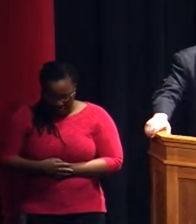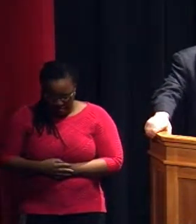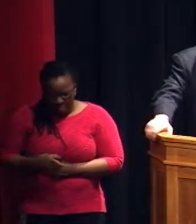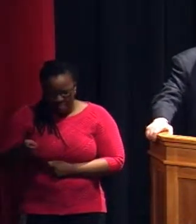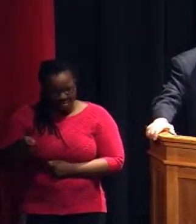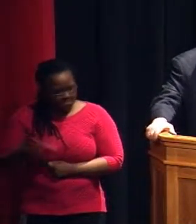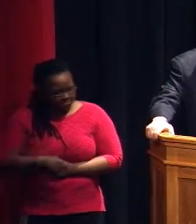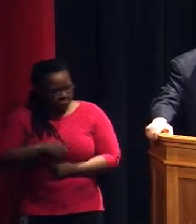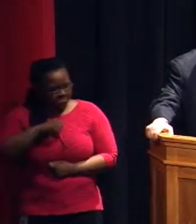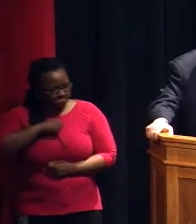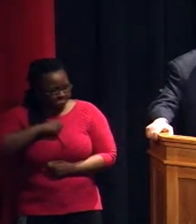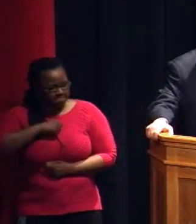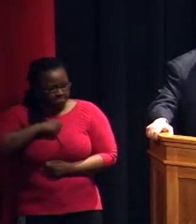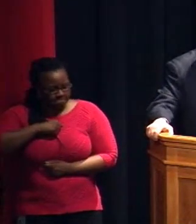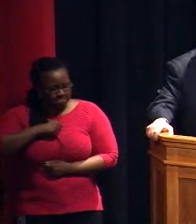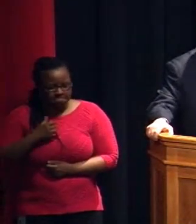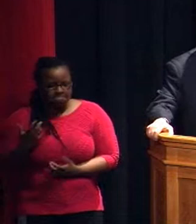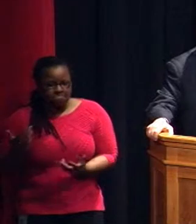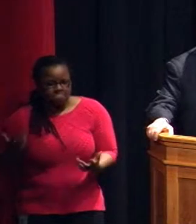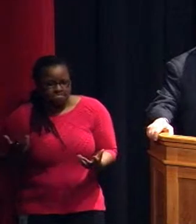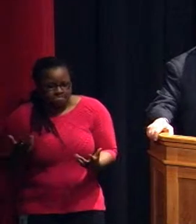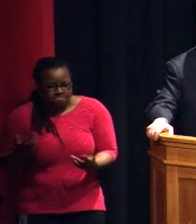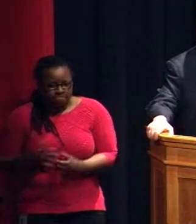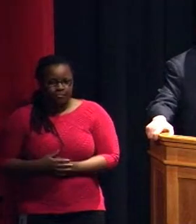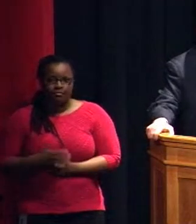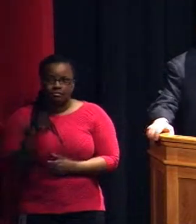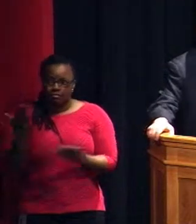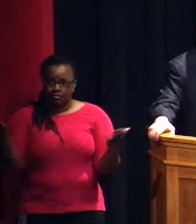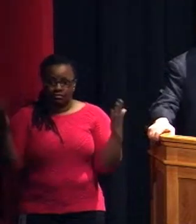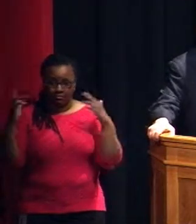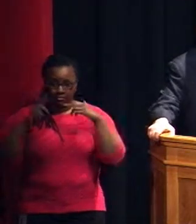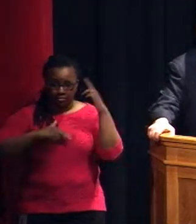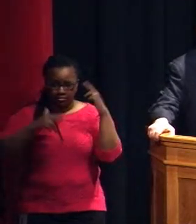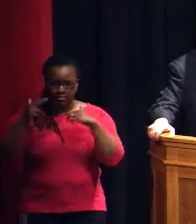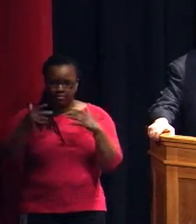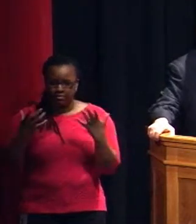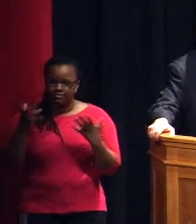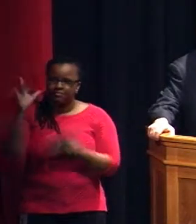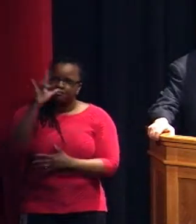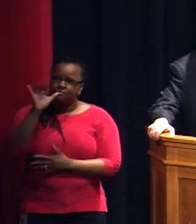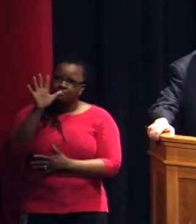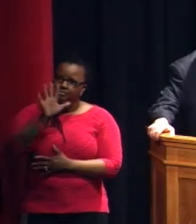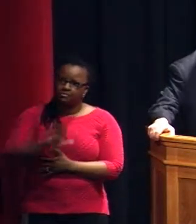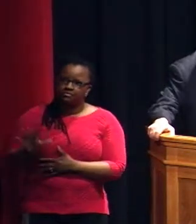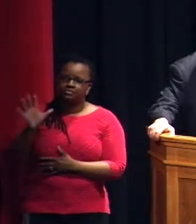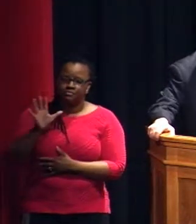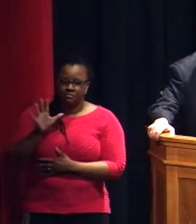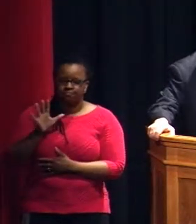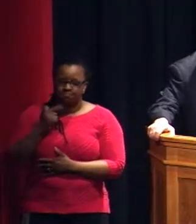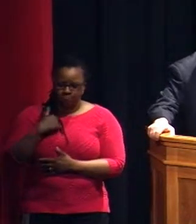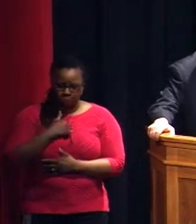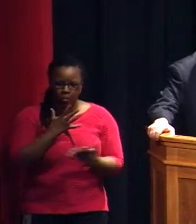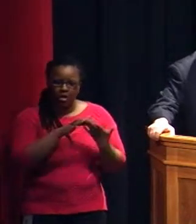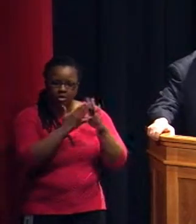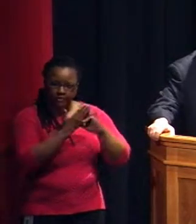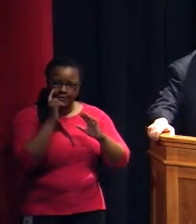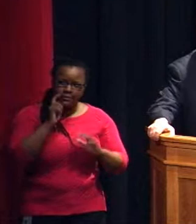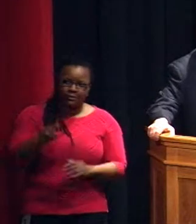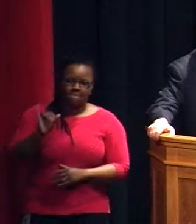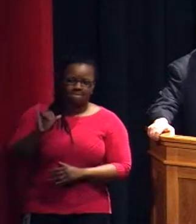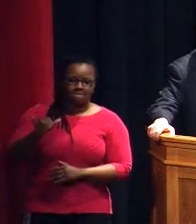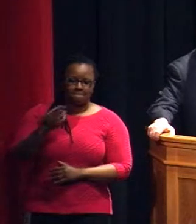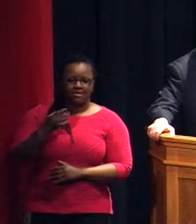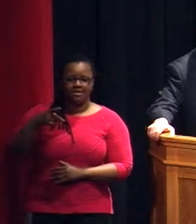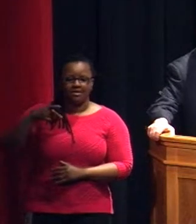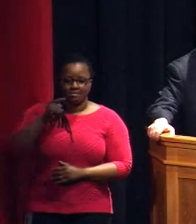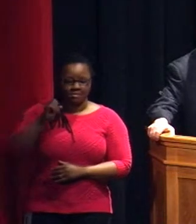great pride in making sure that the building itself represented the Hilltopper community.